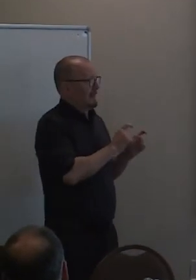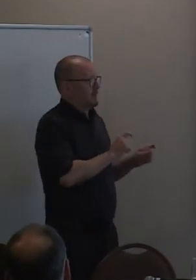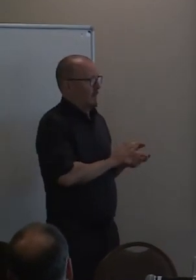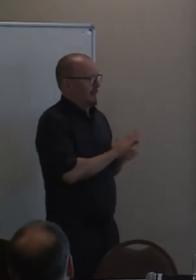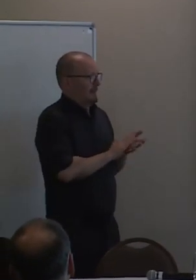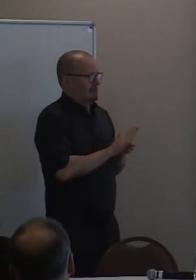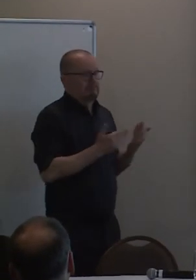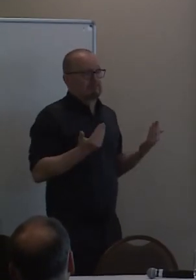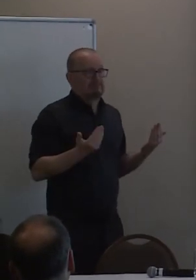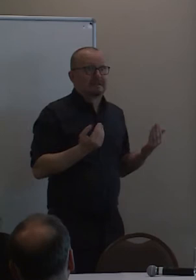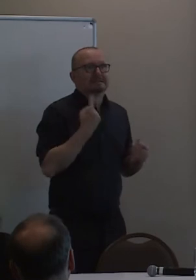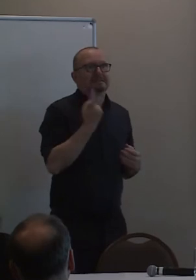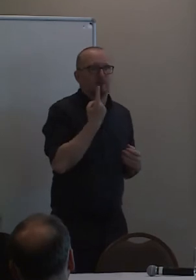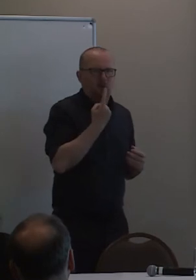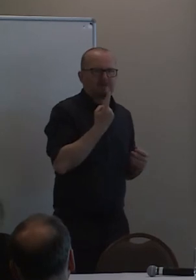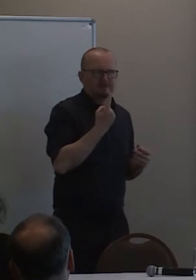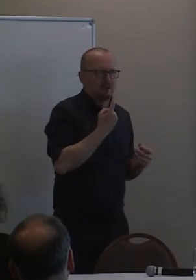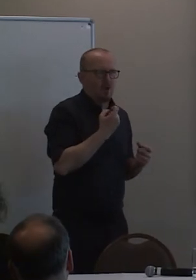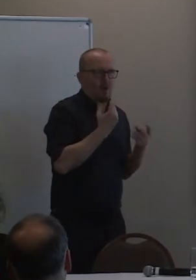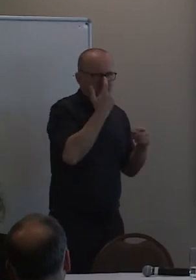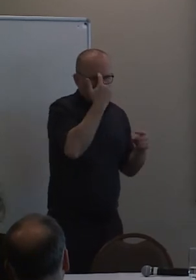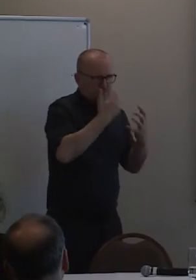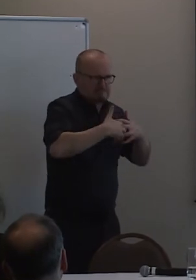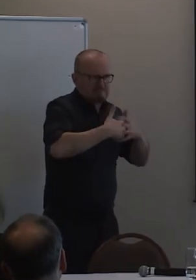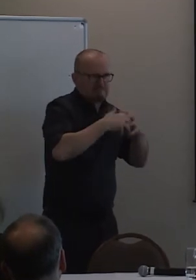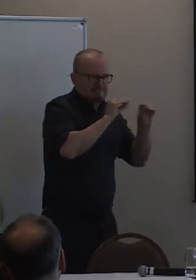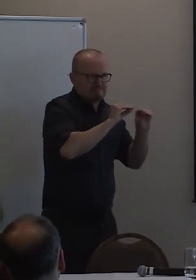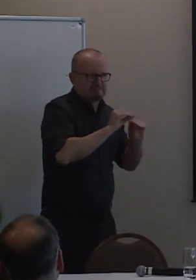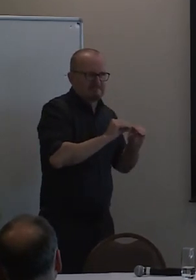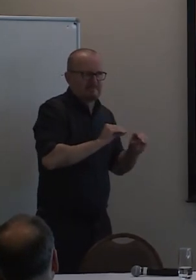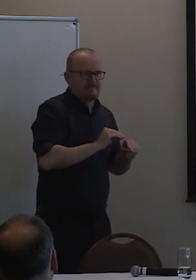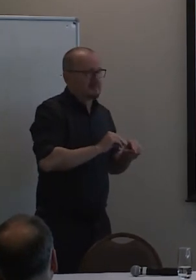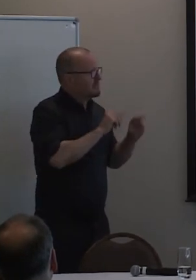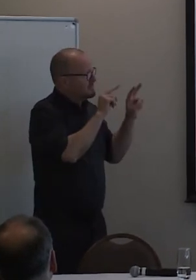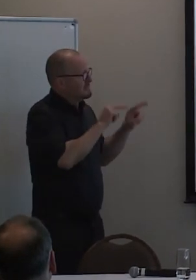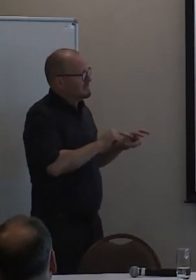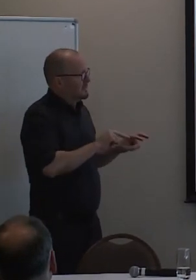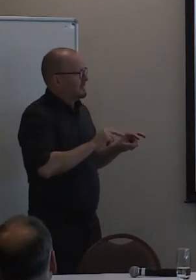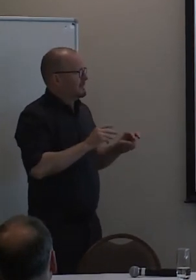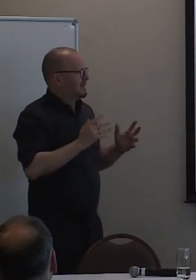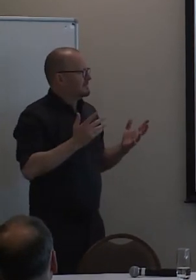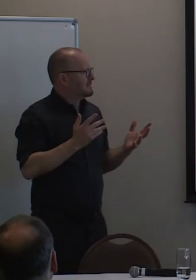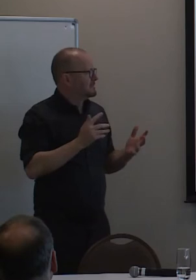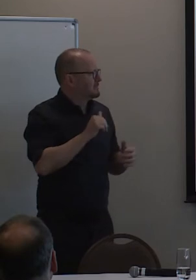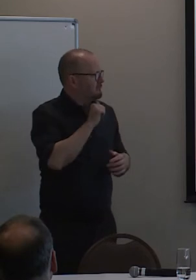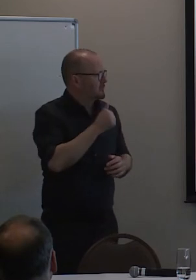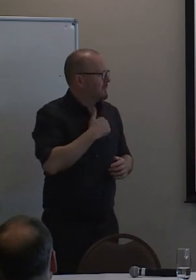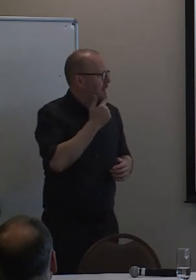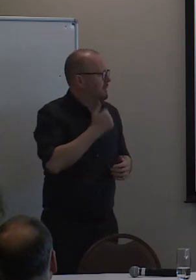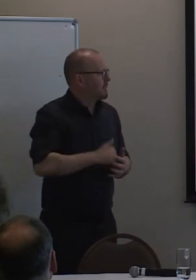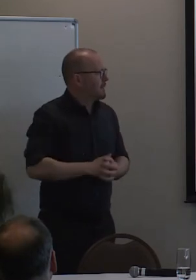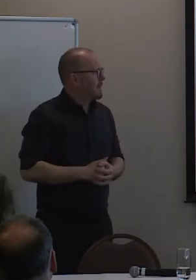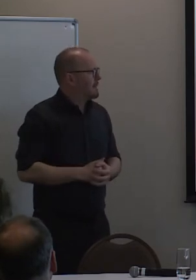Like, someone's obviously put a lot of thought into this, and it reads a bit like a sci-fi, different plots of sci-fi books.